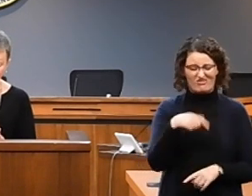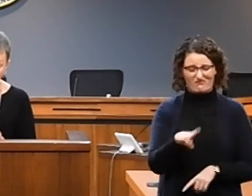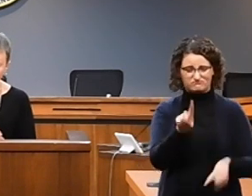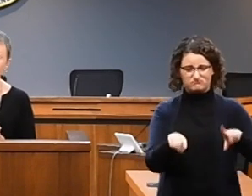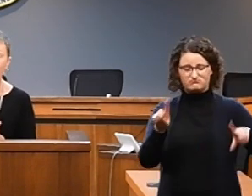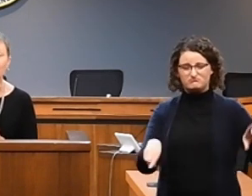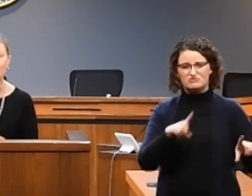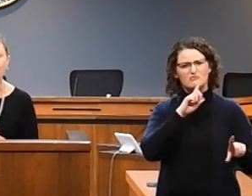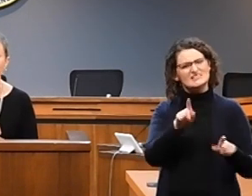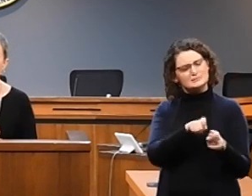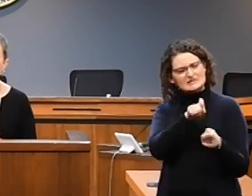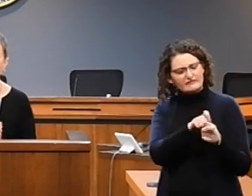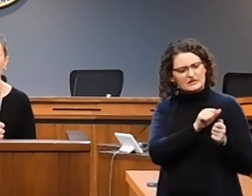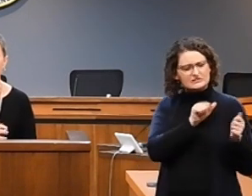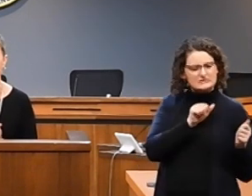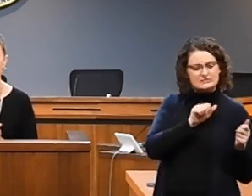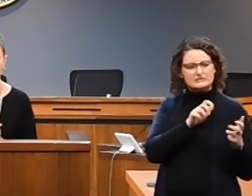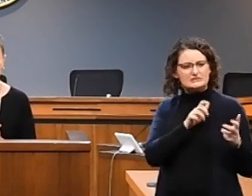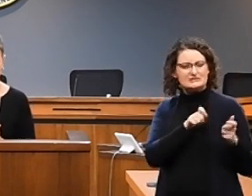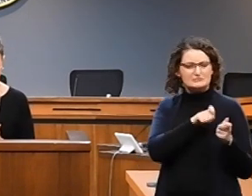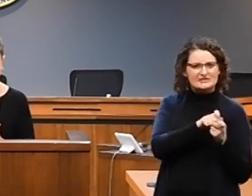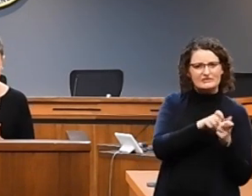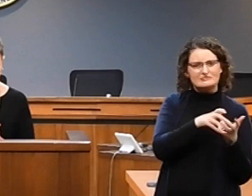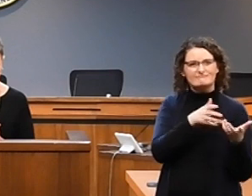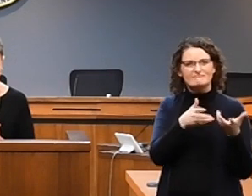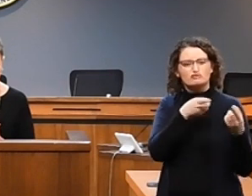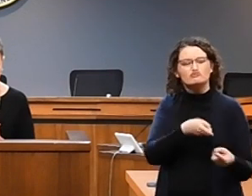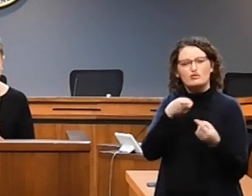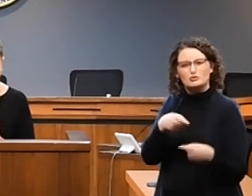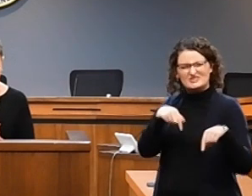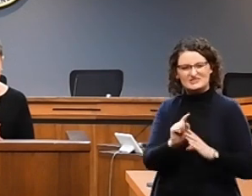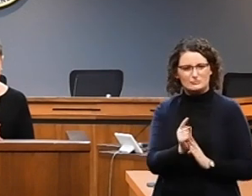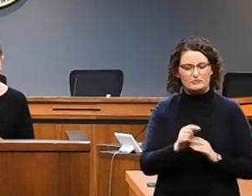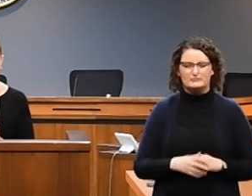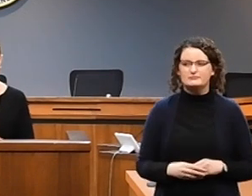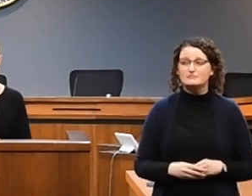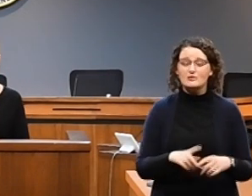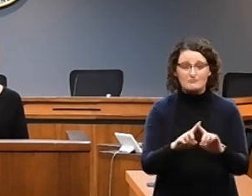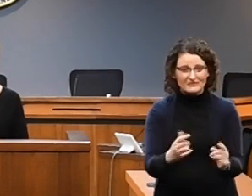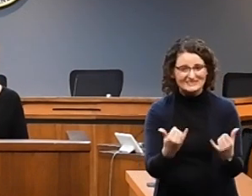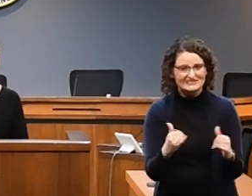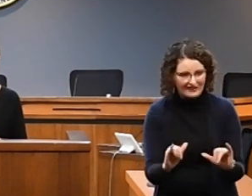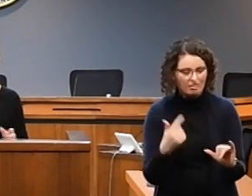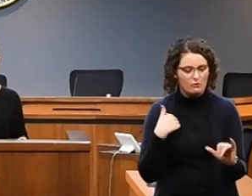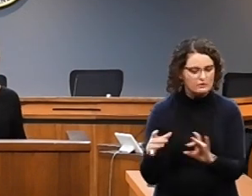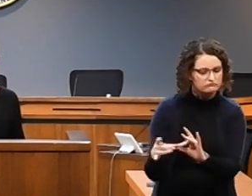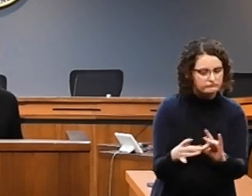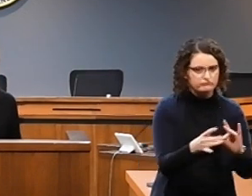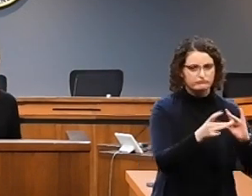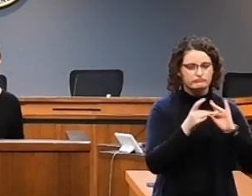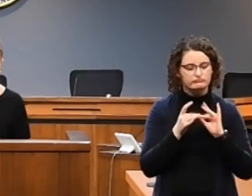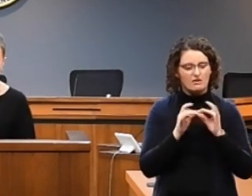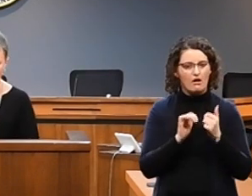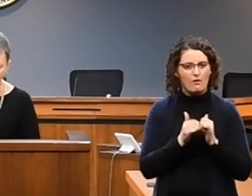their particular vulnerability in this moment as well. And yet, we are united in our commitment to